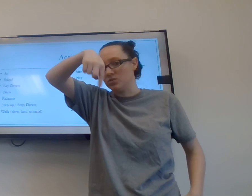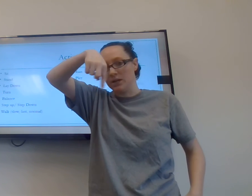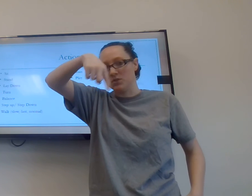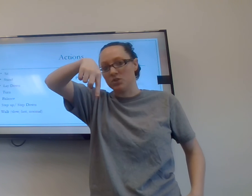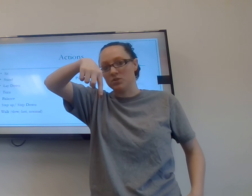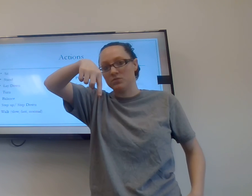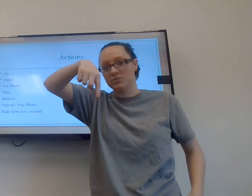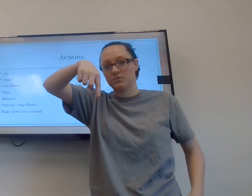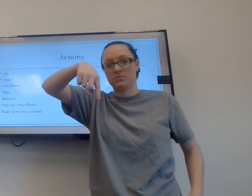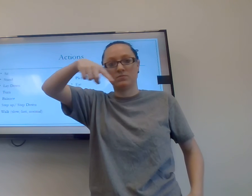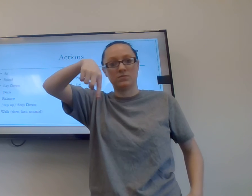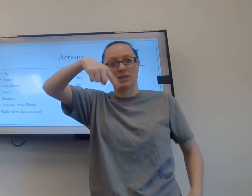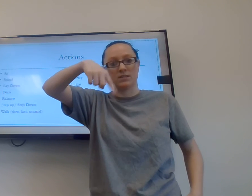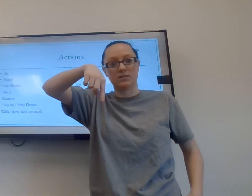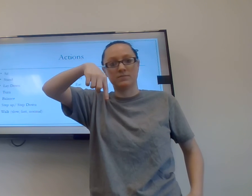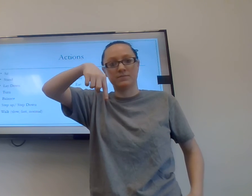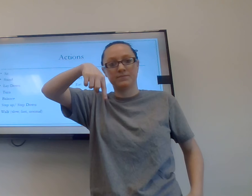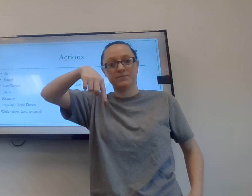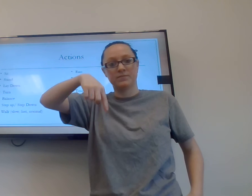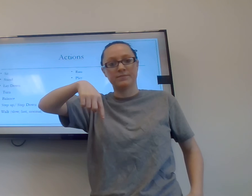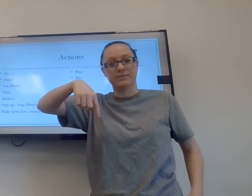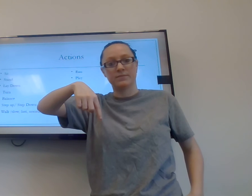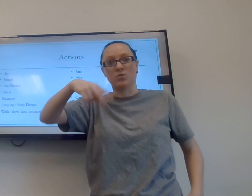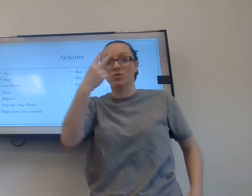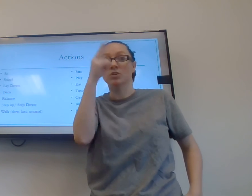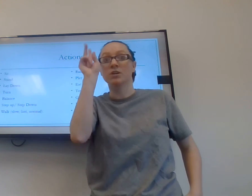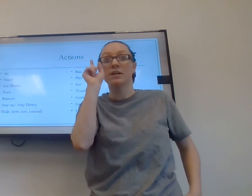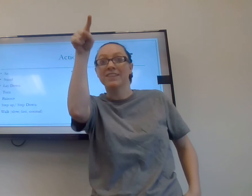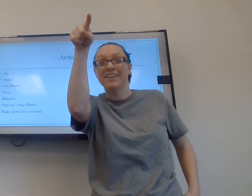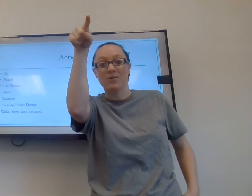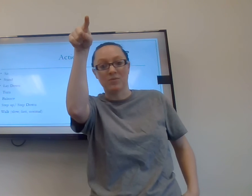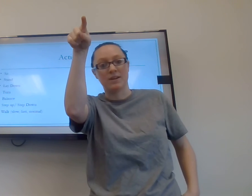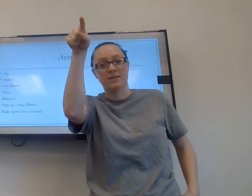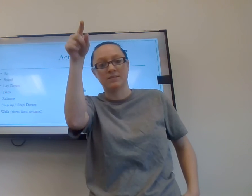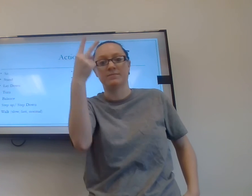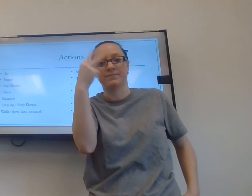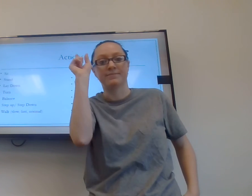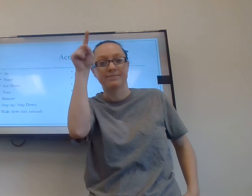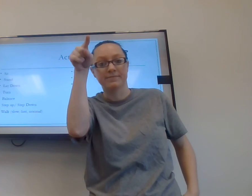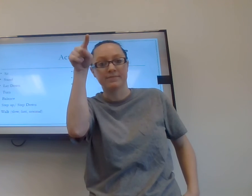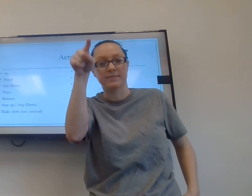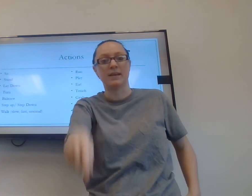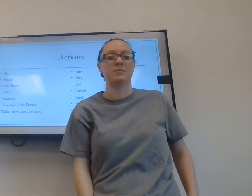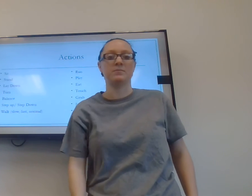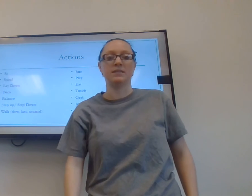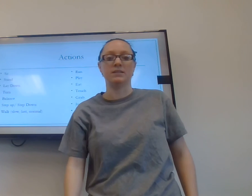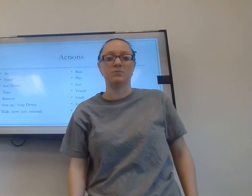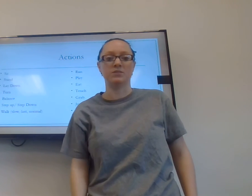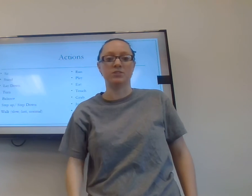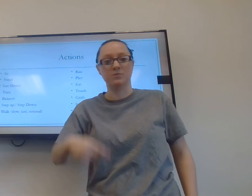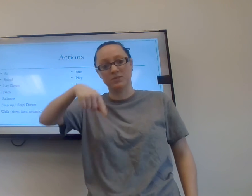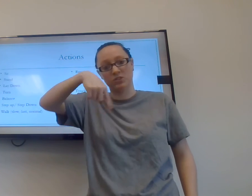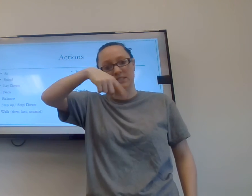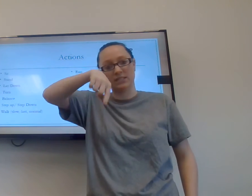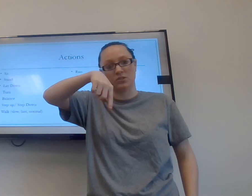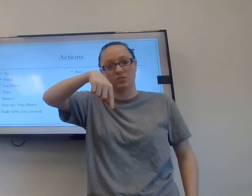tell them turn like this. Or look that way. That would be a good one too. But you can say turn.